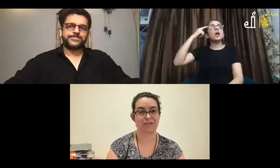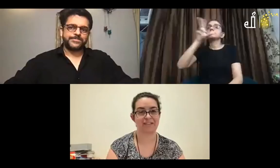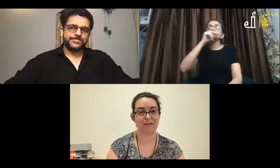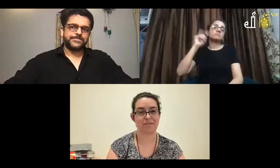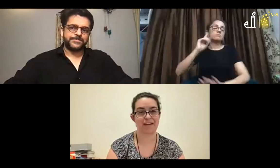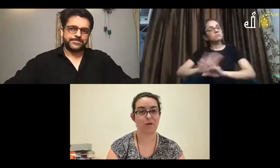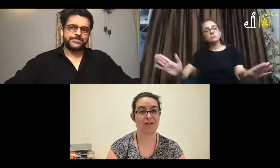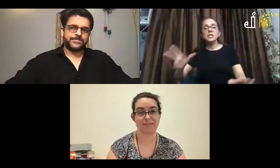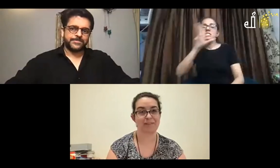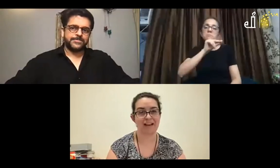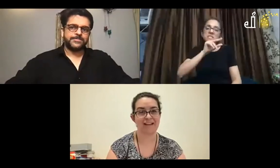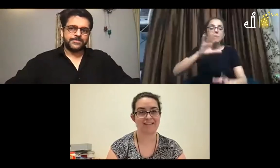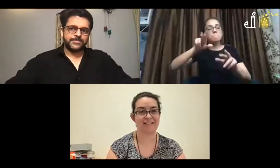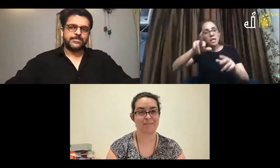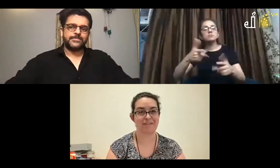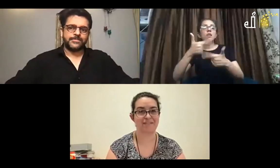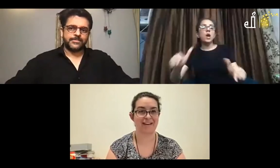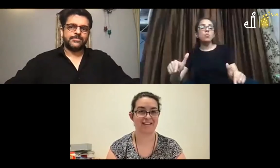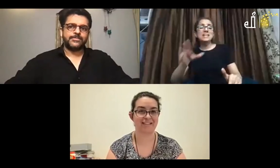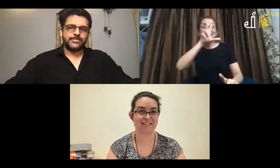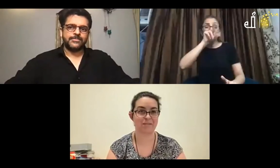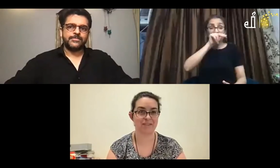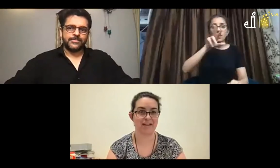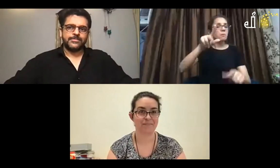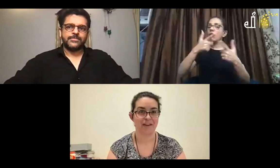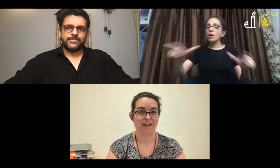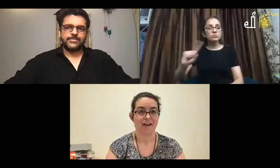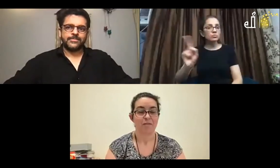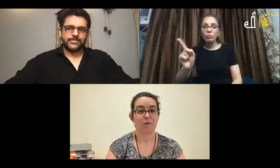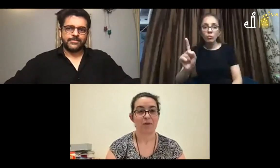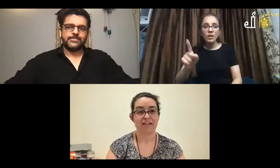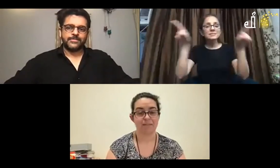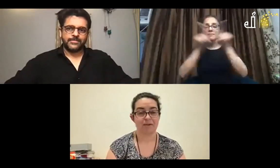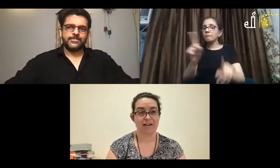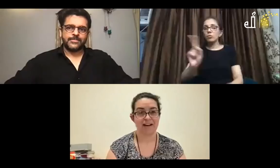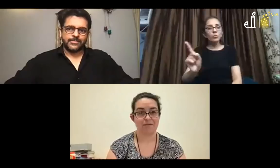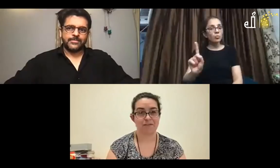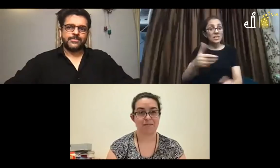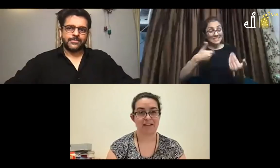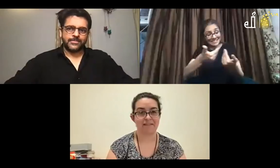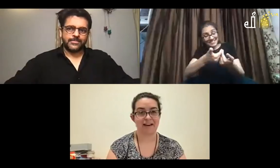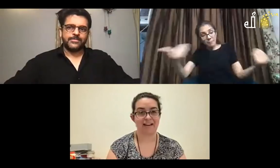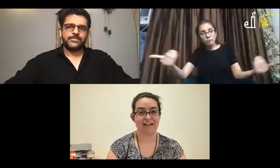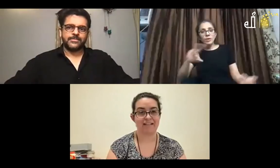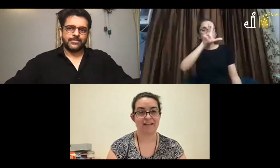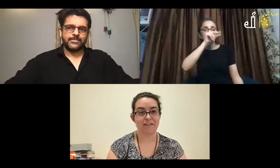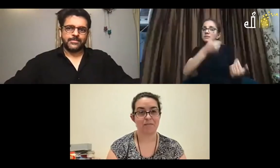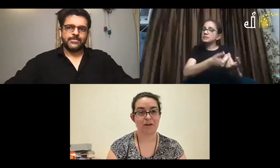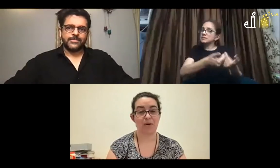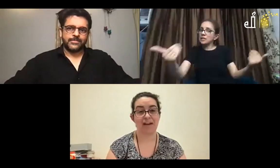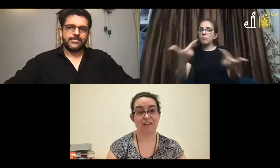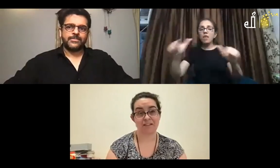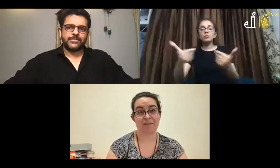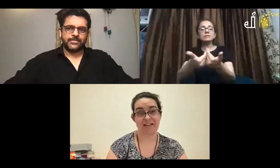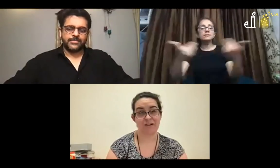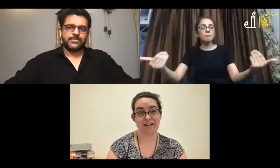language are the same thing, or it's implied to them that it's the same thing. But when I separate it out for them like that and tell them,